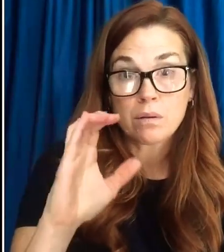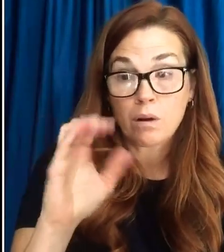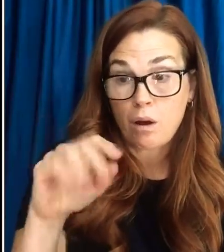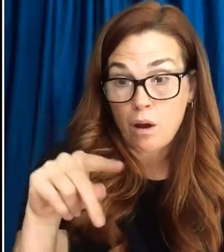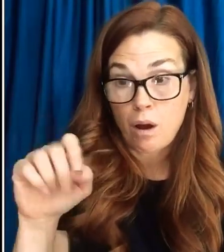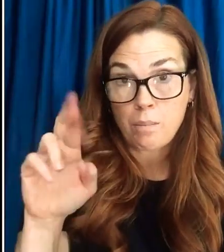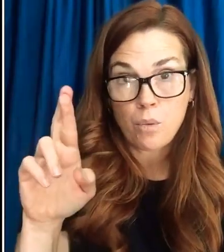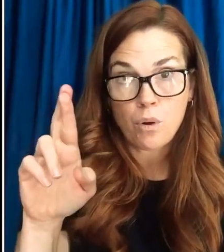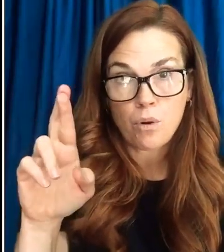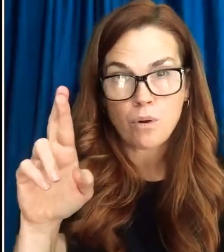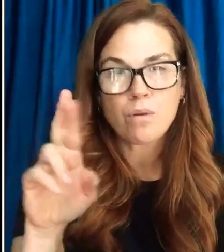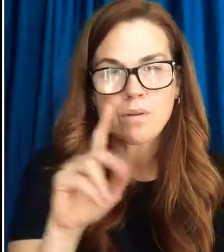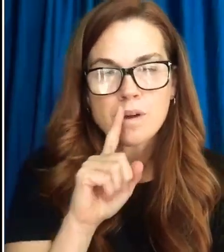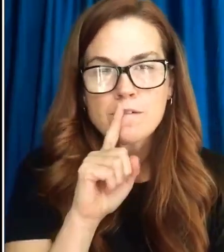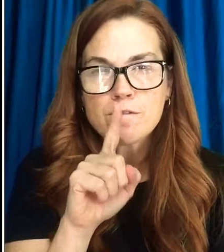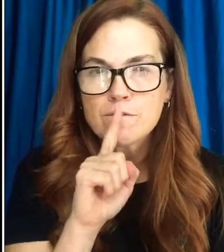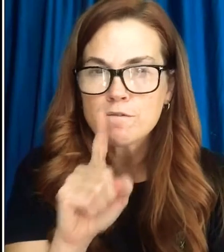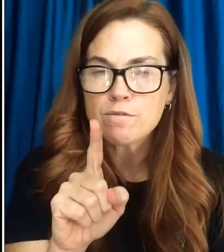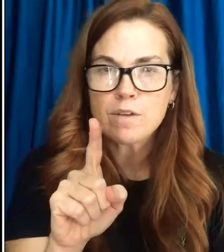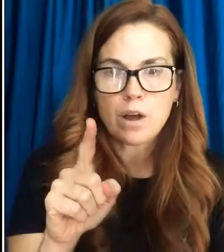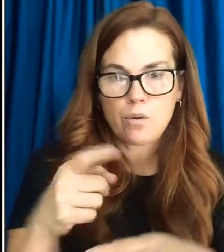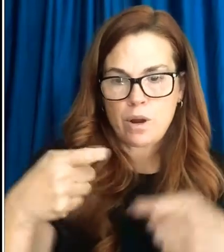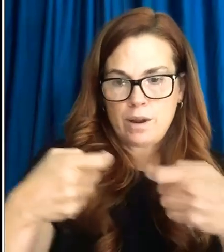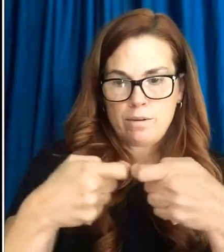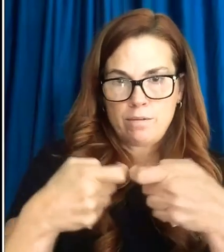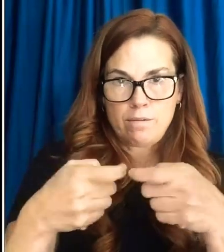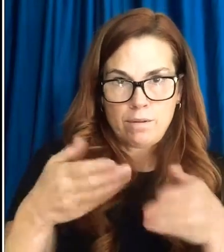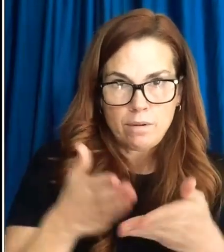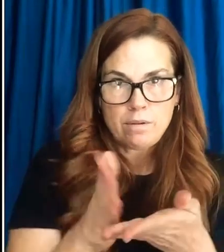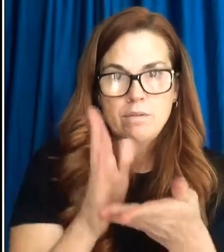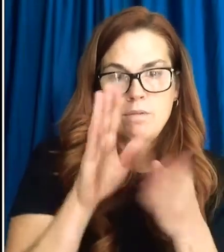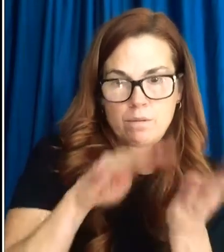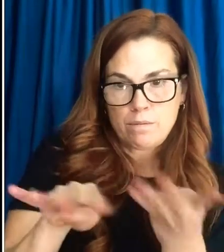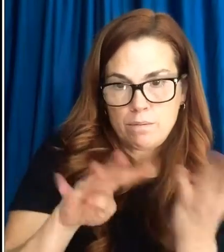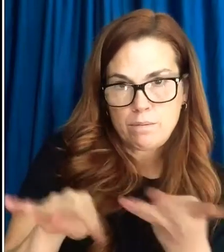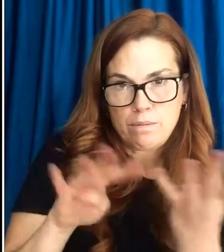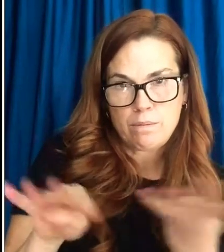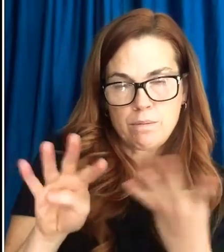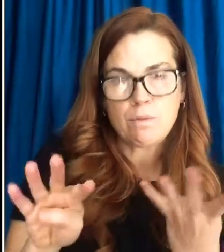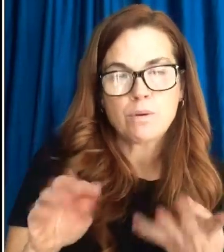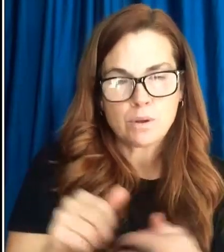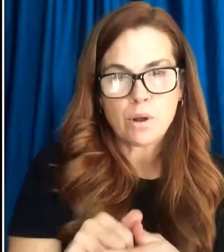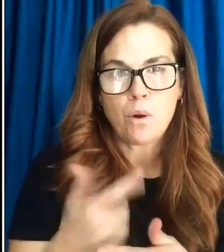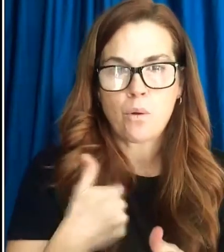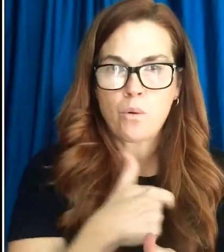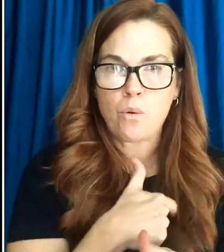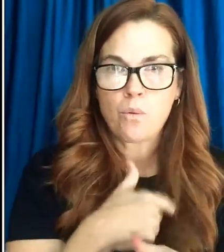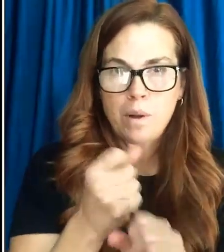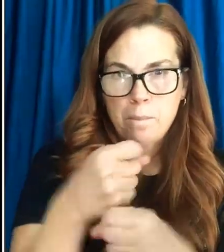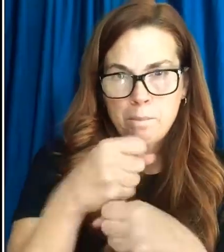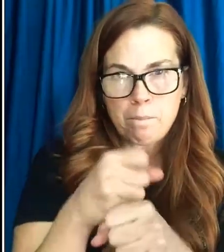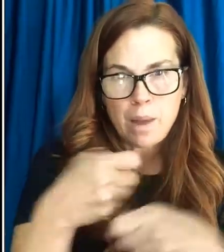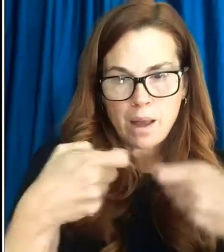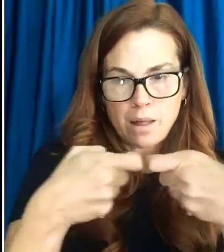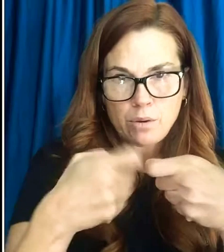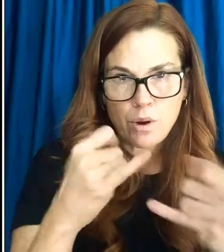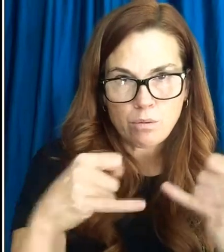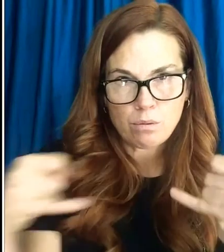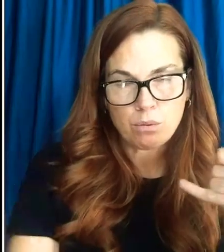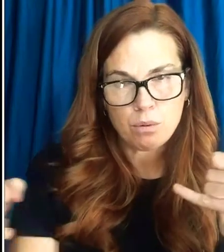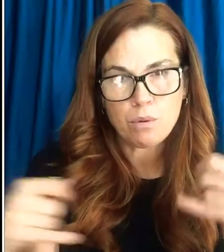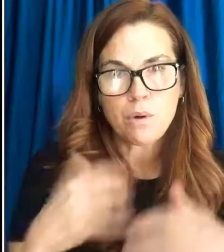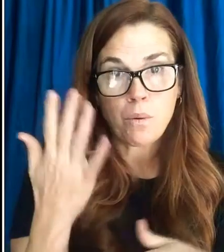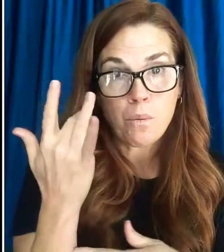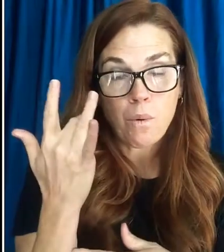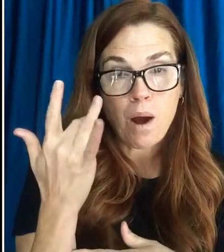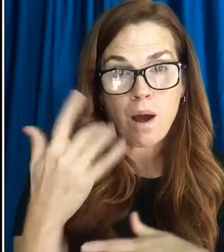is a metal that is very conductive. It is often used in electrical wiring. This metal allows electricity to quickly travel from the power plant